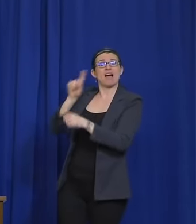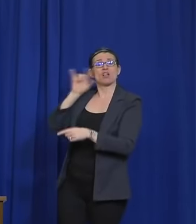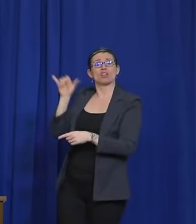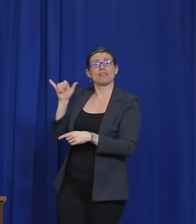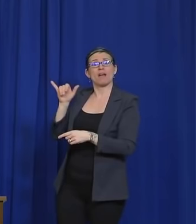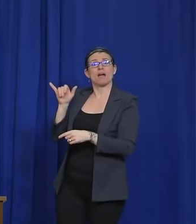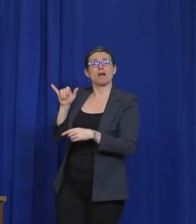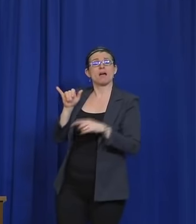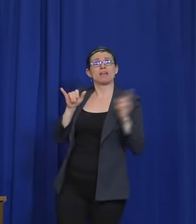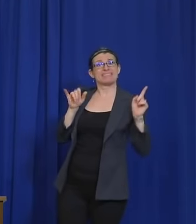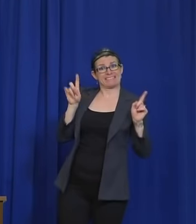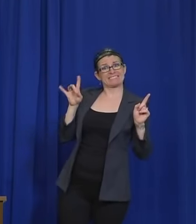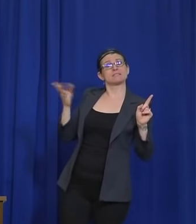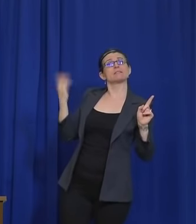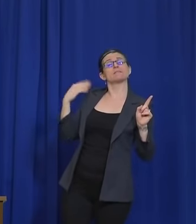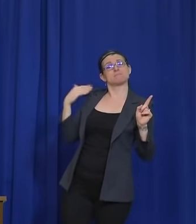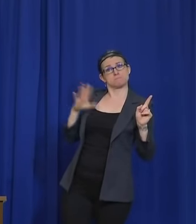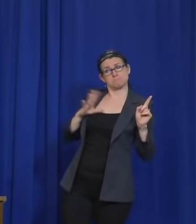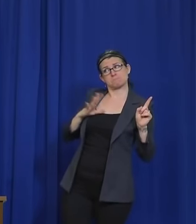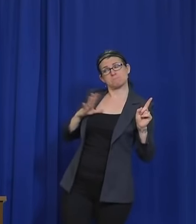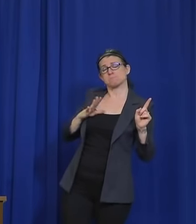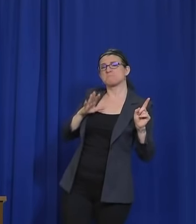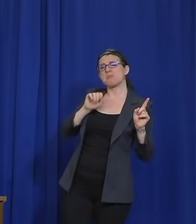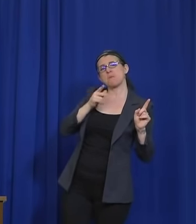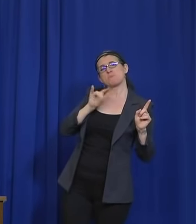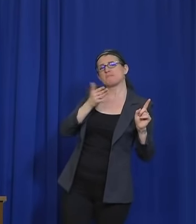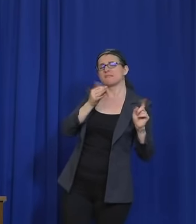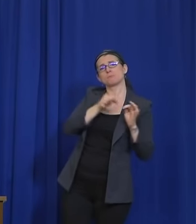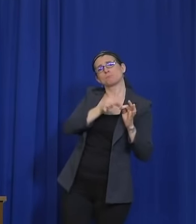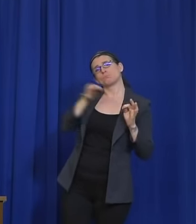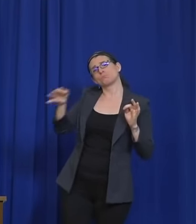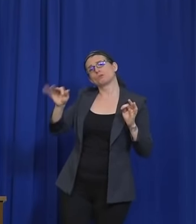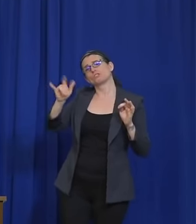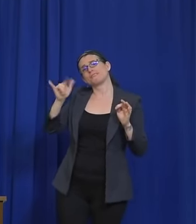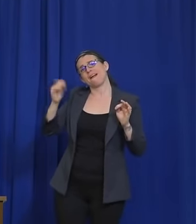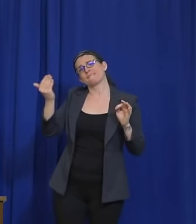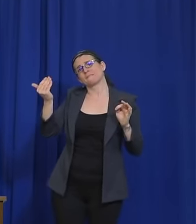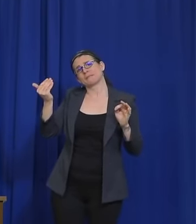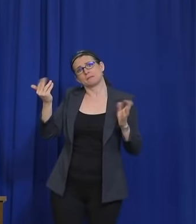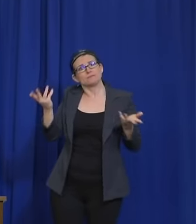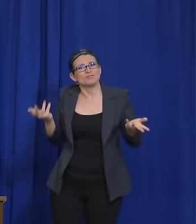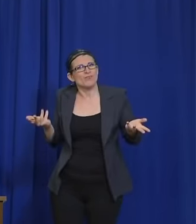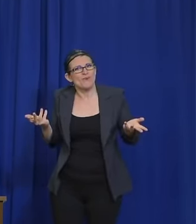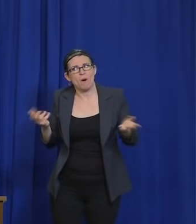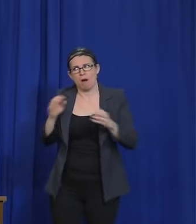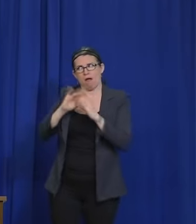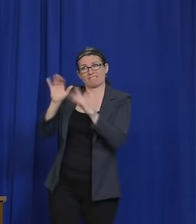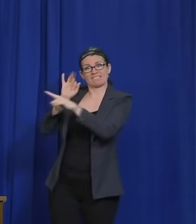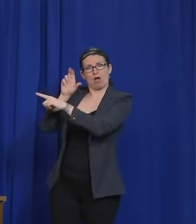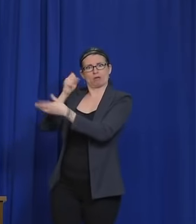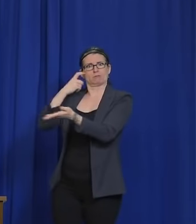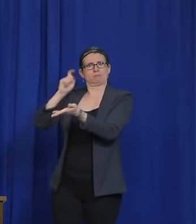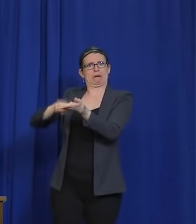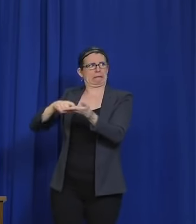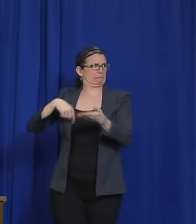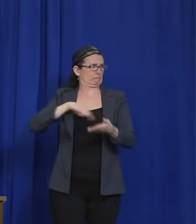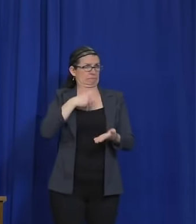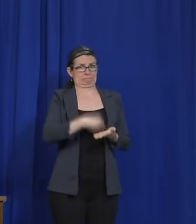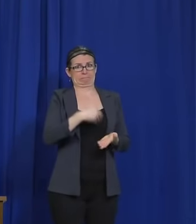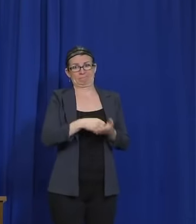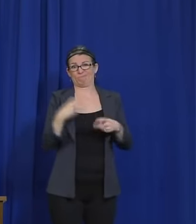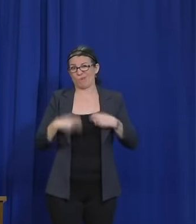have the revenues coming in this fiscal year that were anticipated before. So for obvious reasons. So I'm not going to